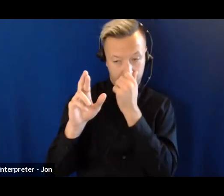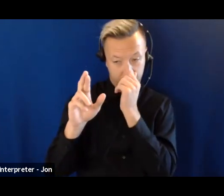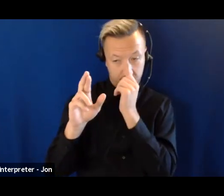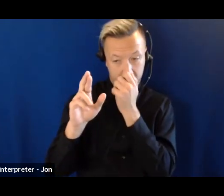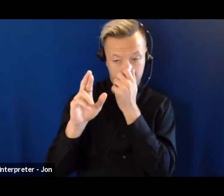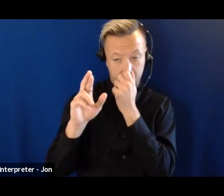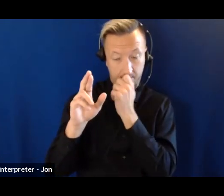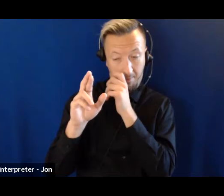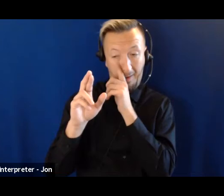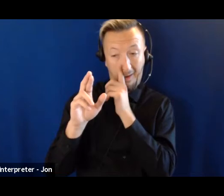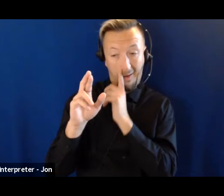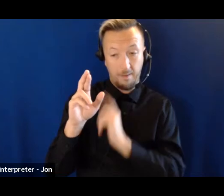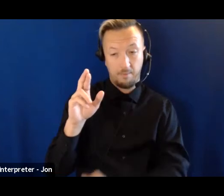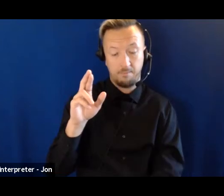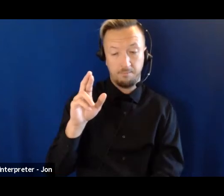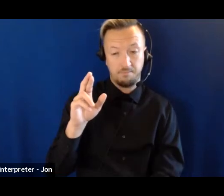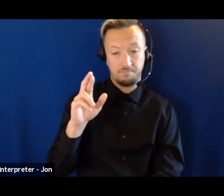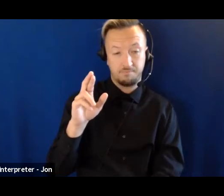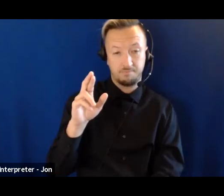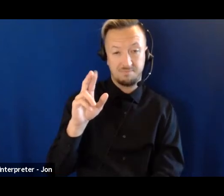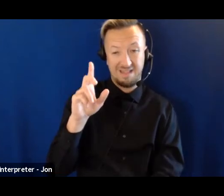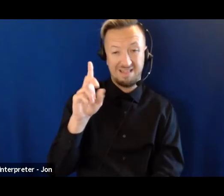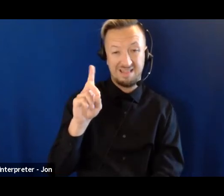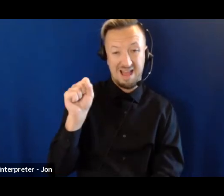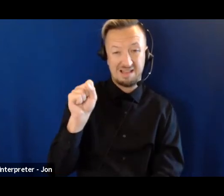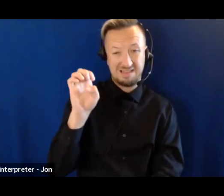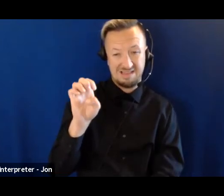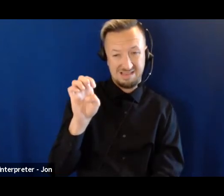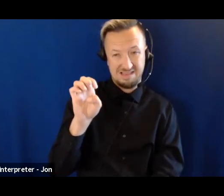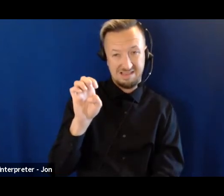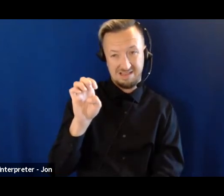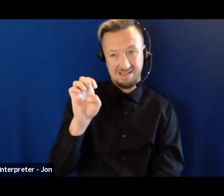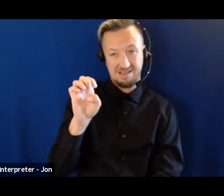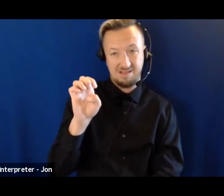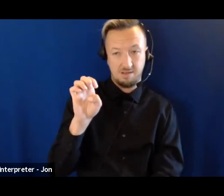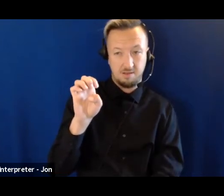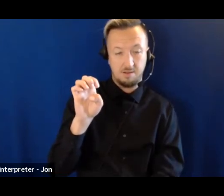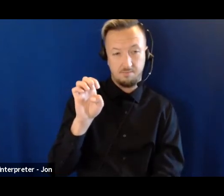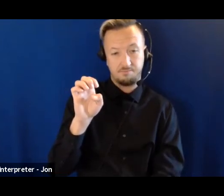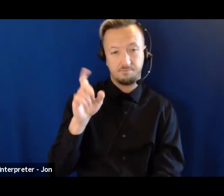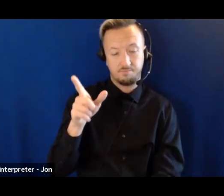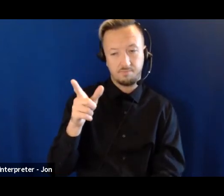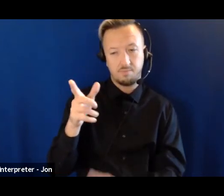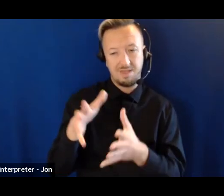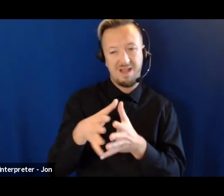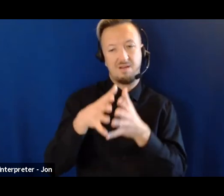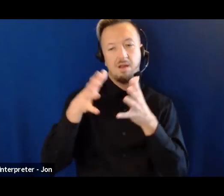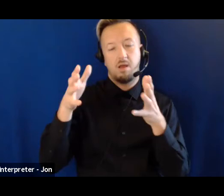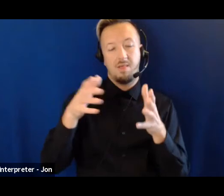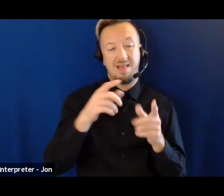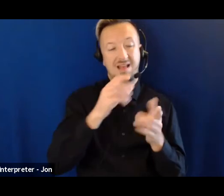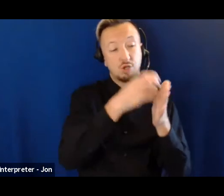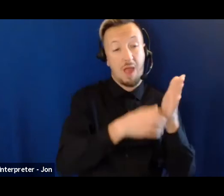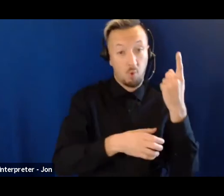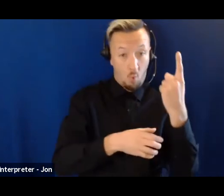The DSE is kind of throughout a lot of Chapter 1 of the Rehab Act, which is the